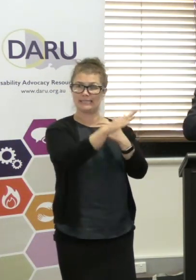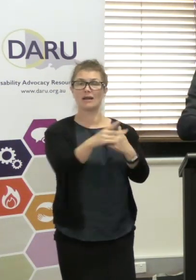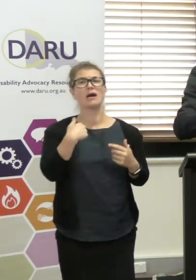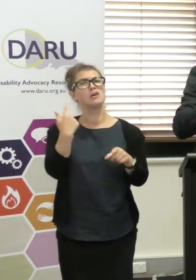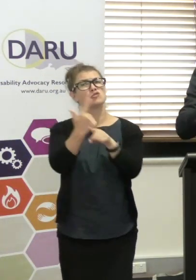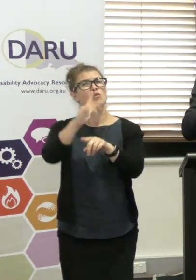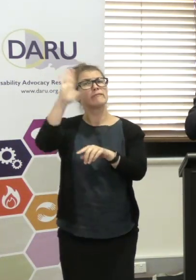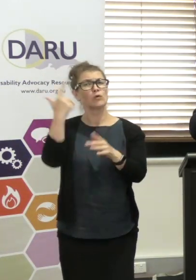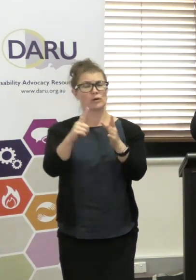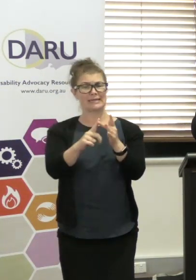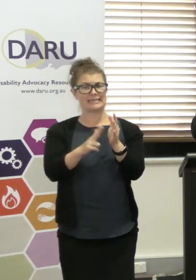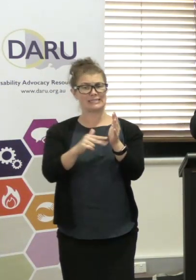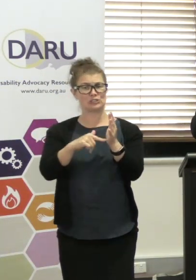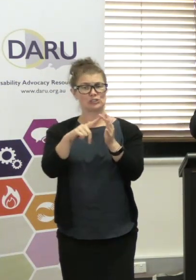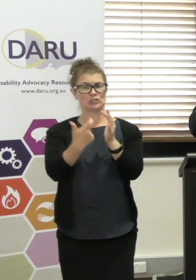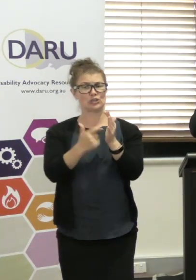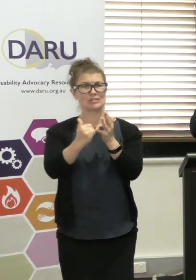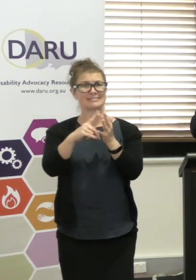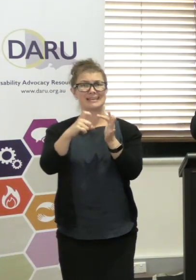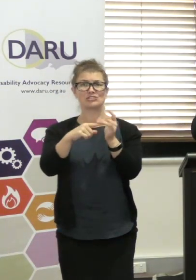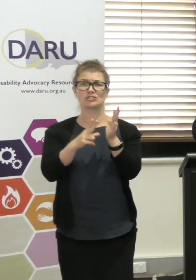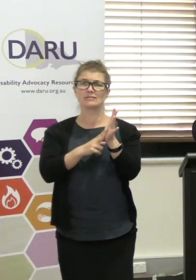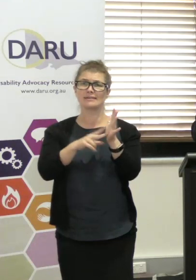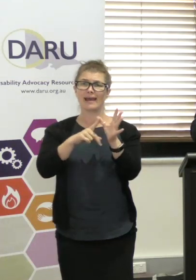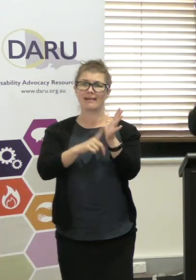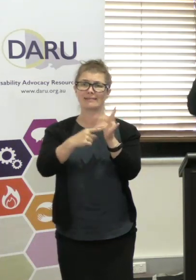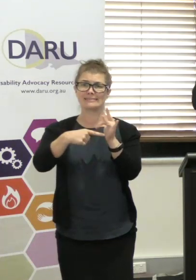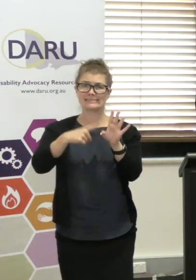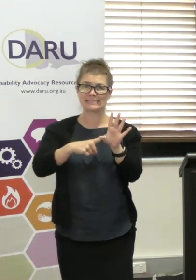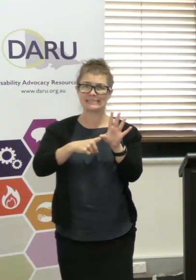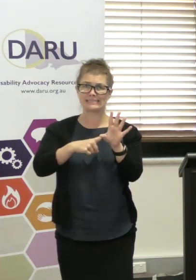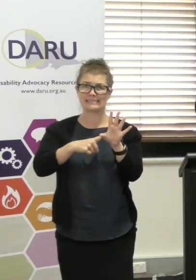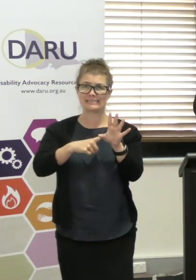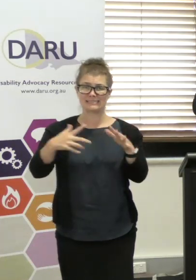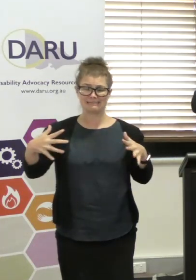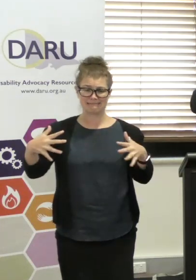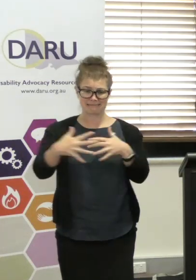intersectionality. Again, I want to sort of reinforce, intersectionality is not, I happen to be